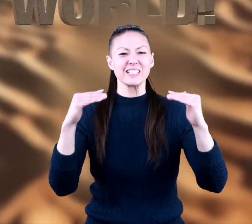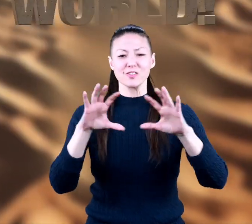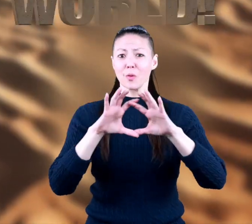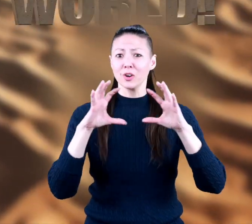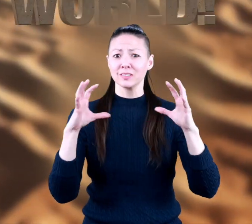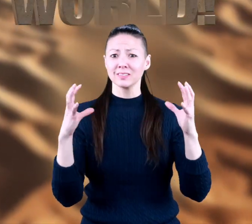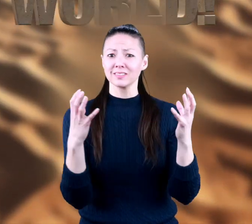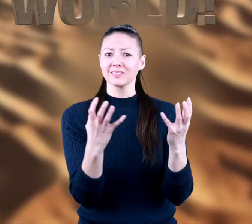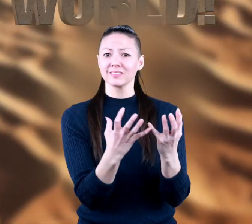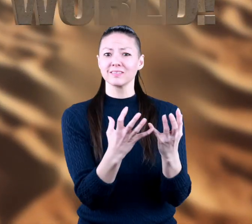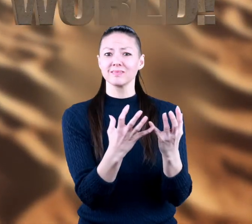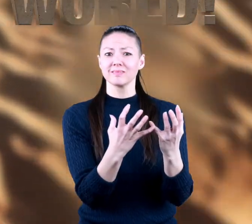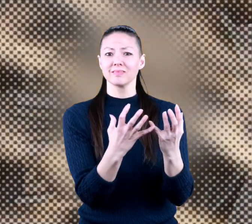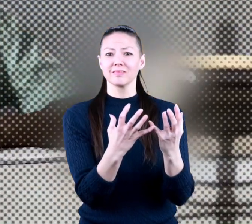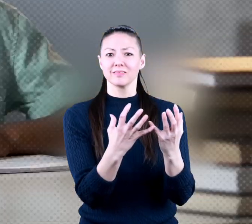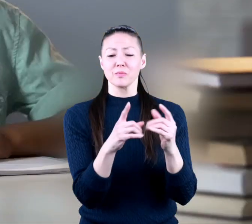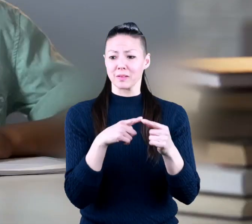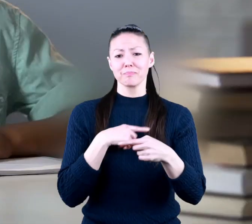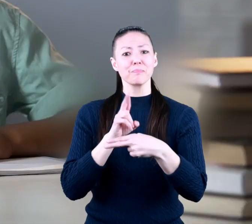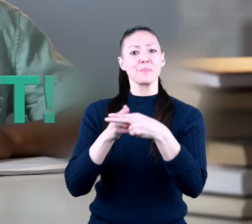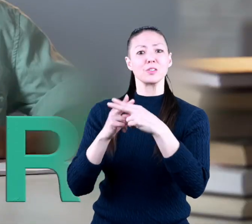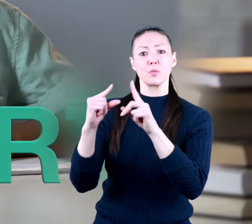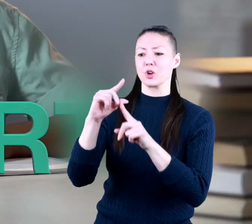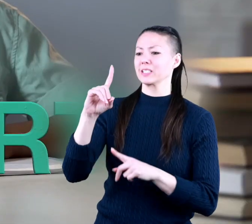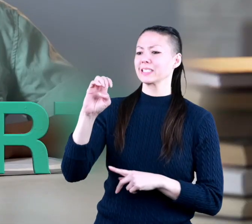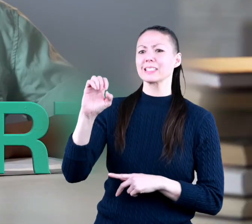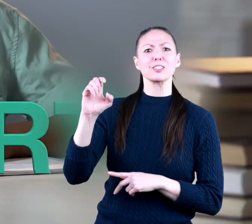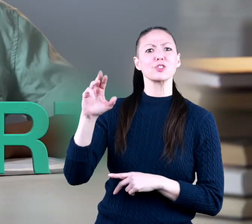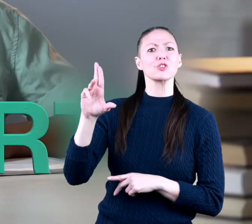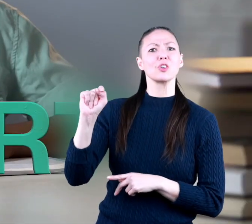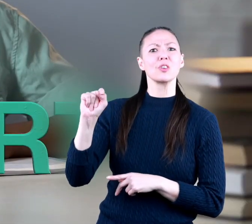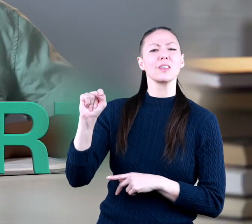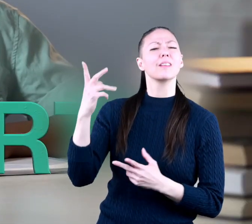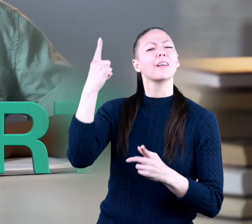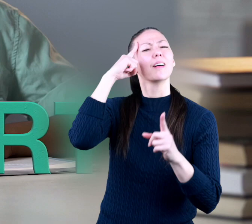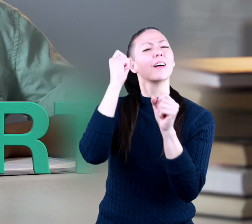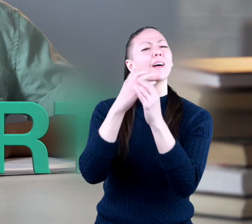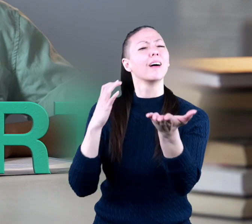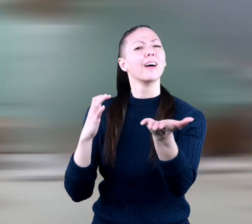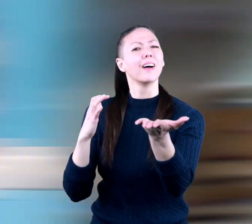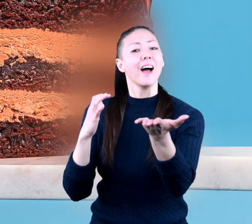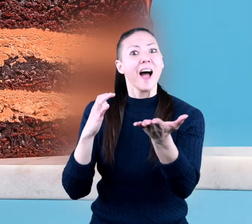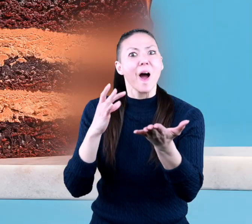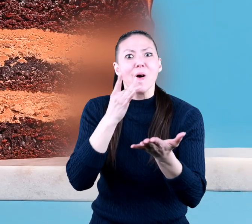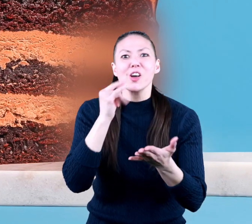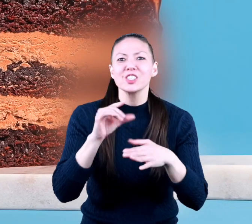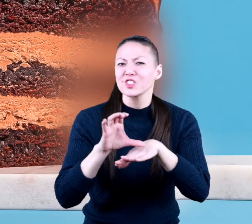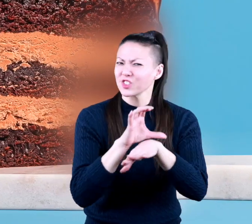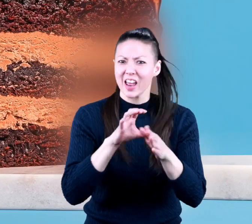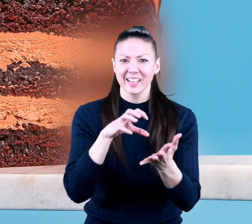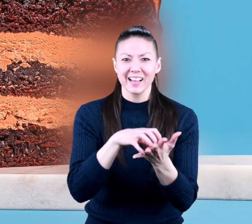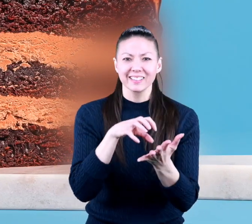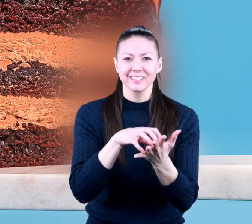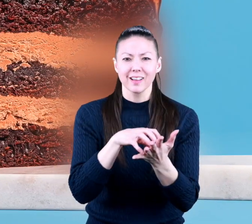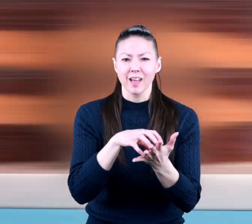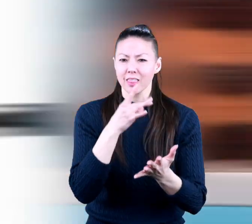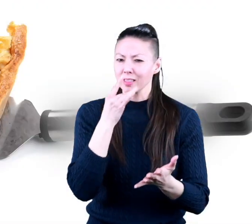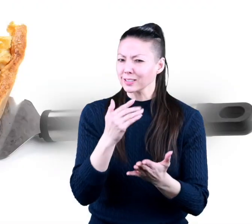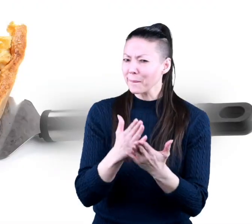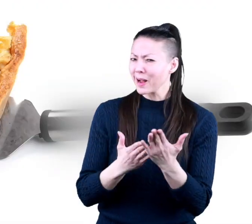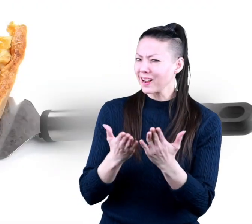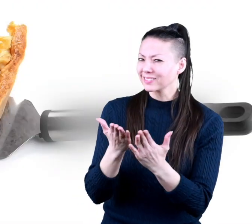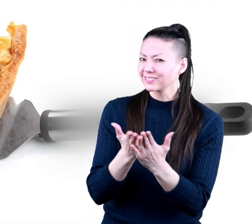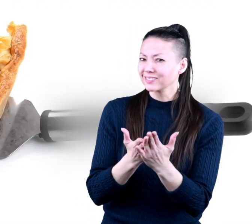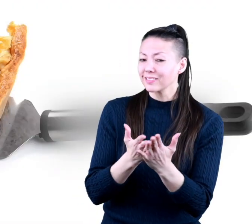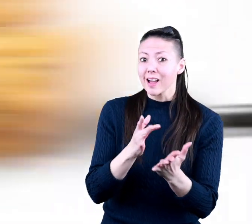deserts of the world for kids. When I mention the word desert, what comes to mind? Probably a piece of cake, or